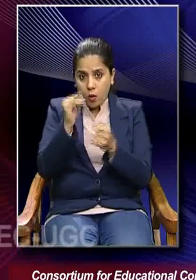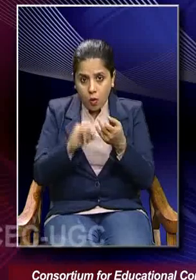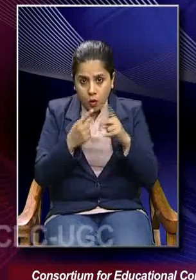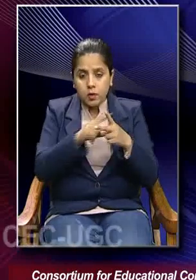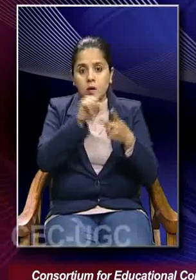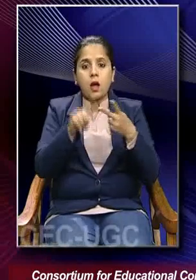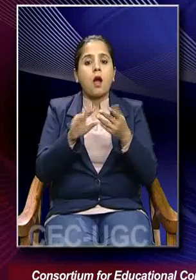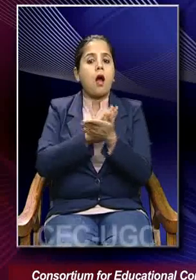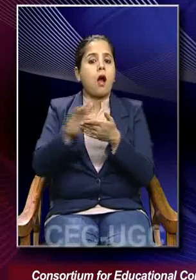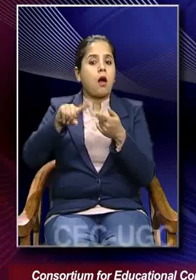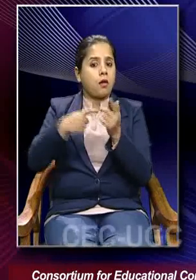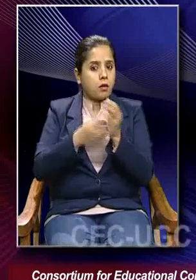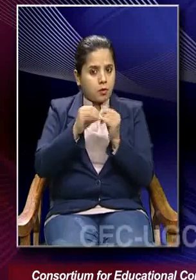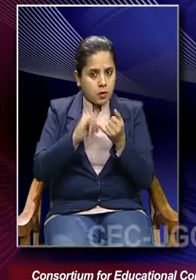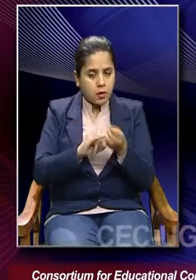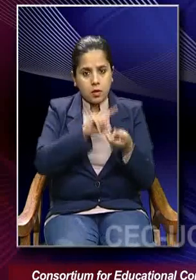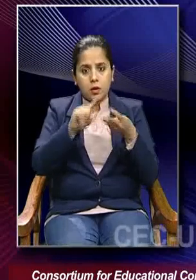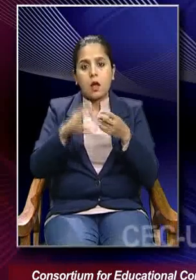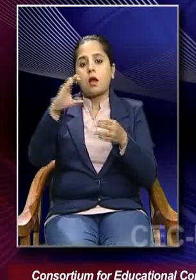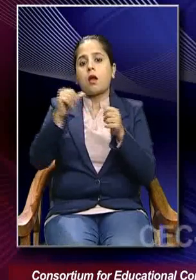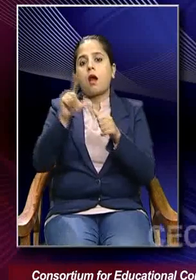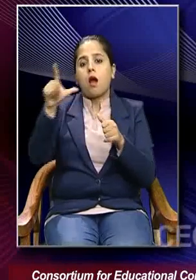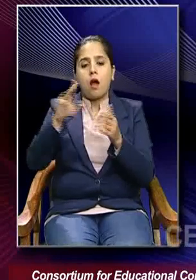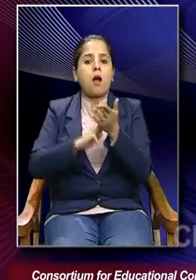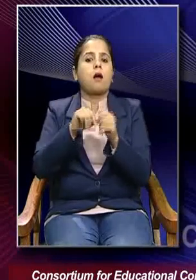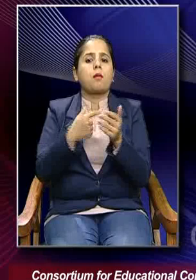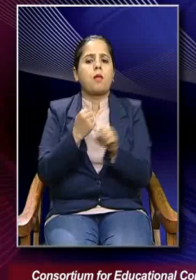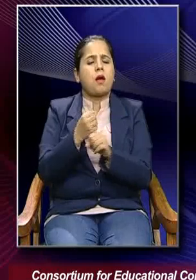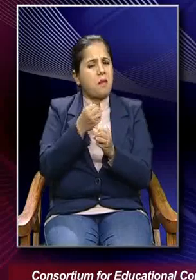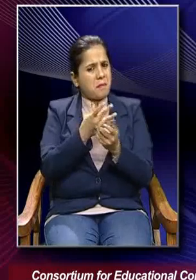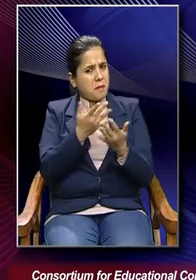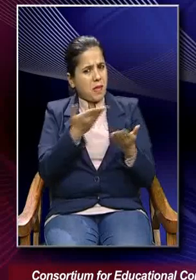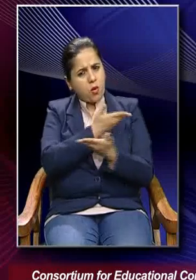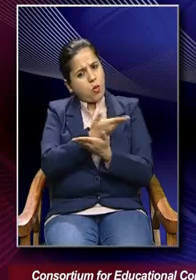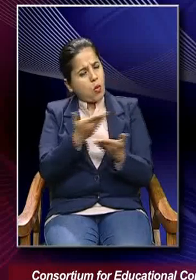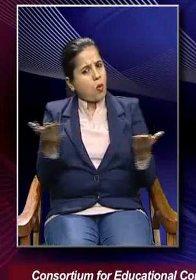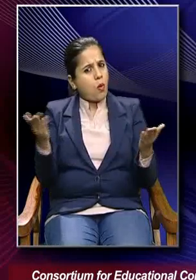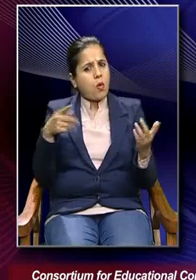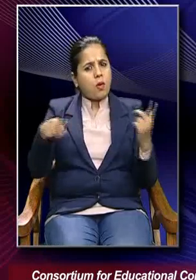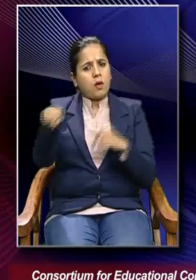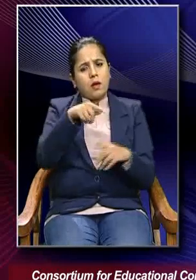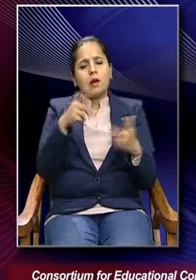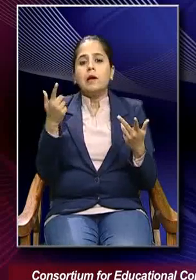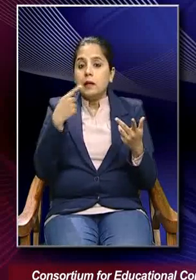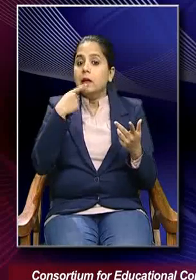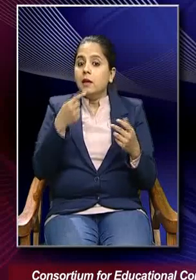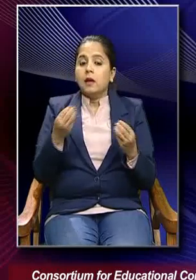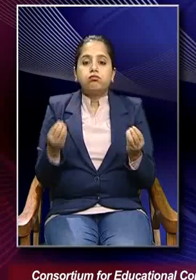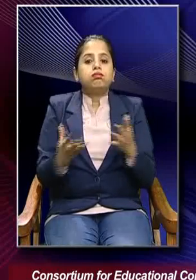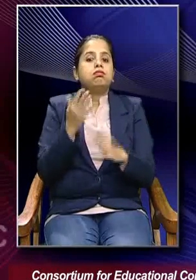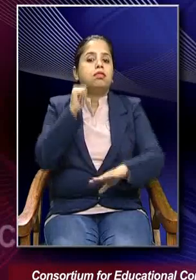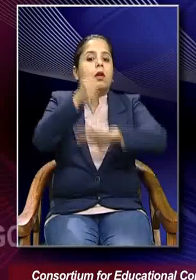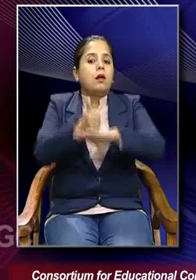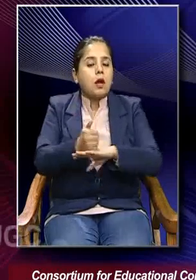Spencer, not Max Weber, Karl Marx, most of the so-called founding figures